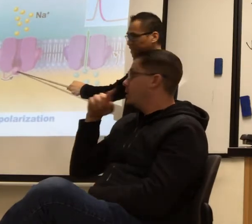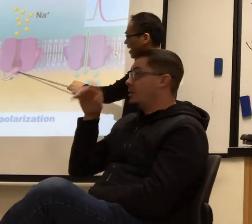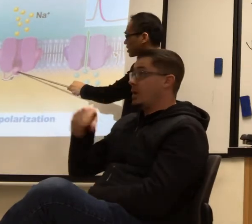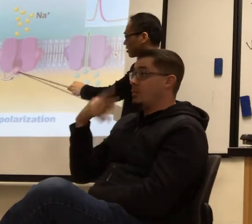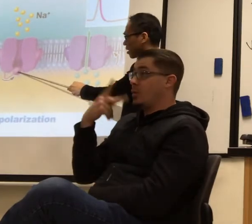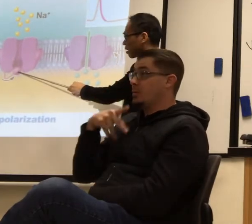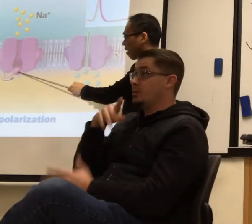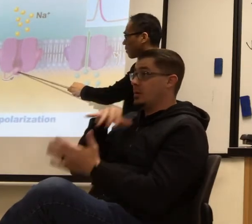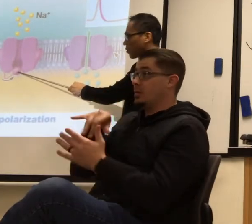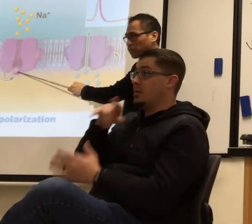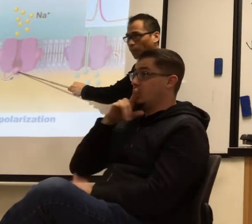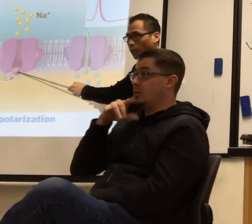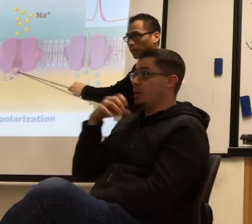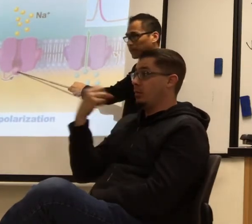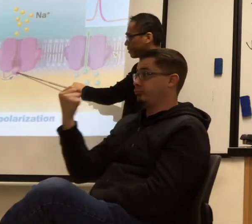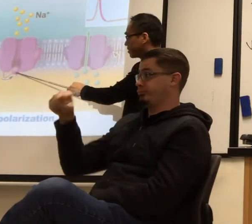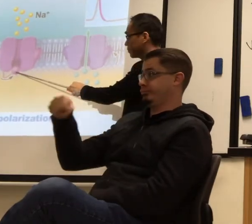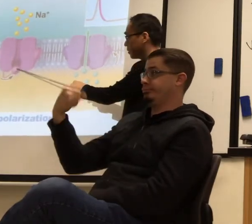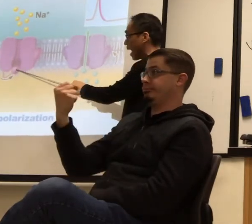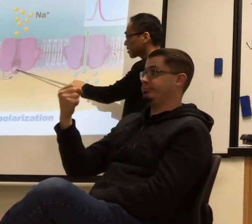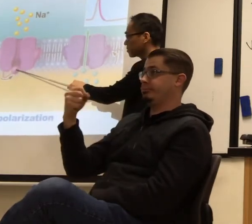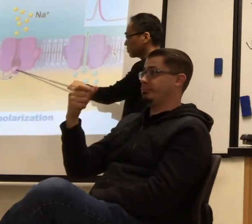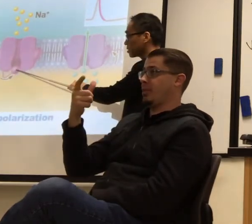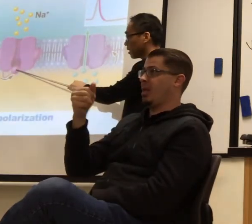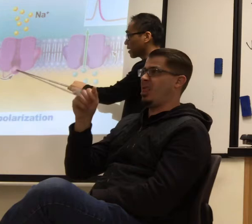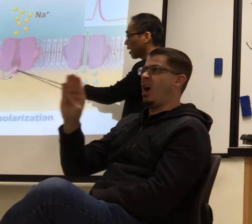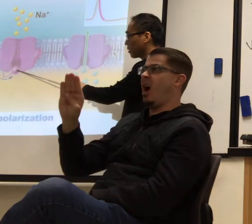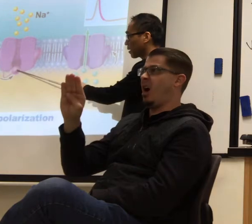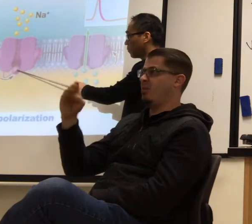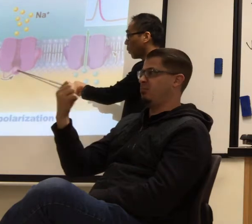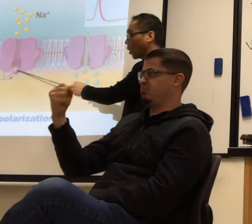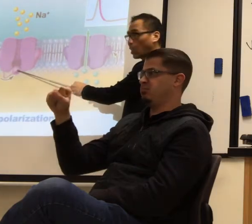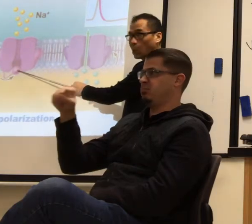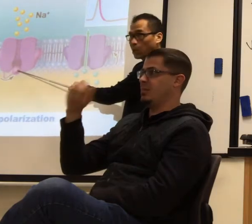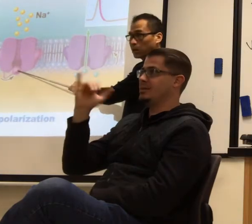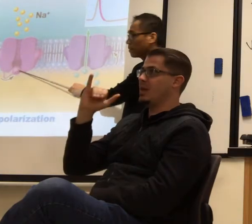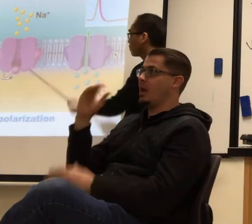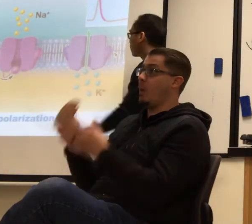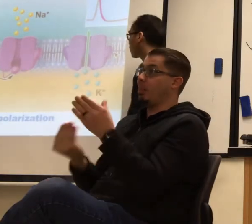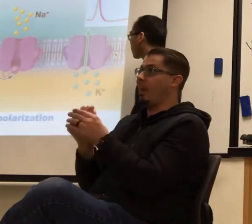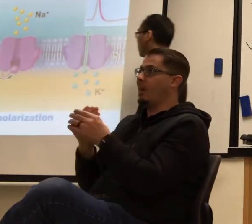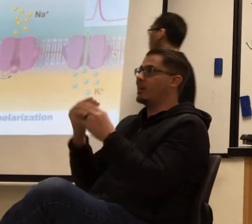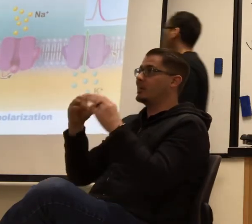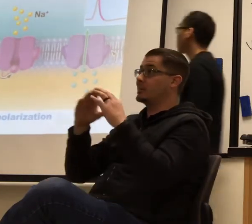been studied. It's actually a globular form, and it acts just like that, like a plug.